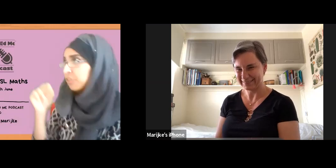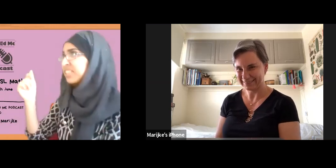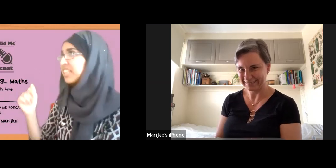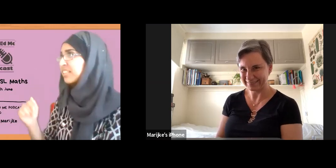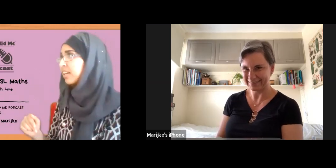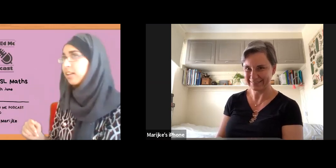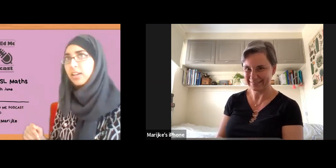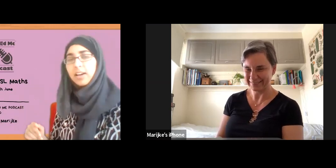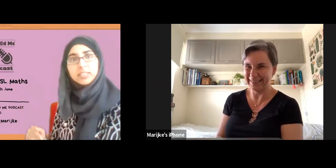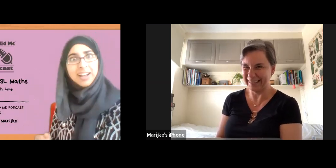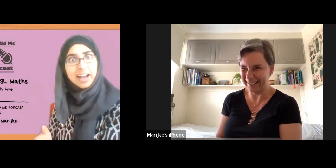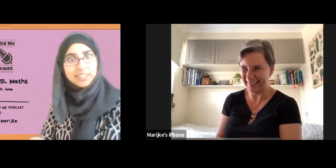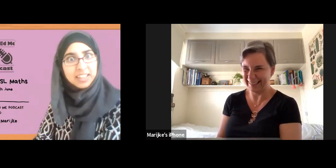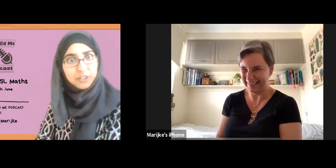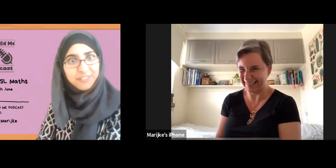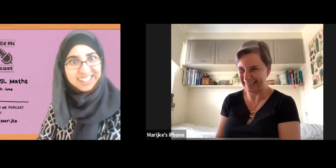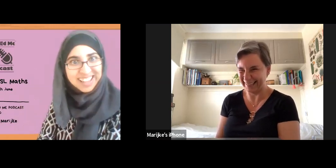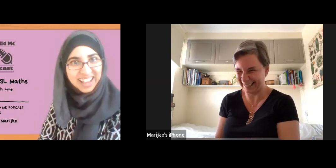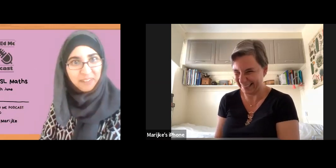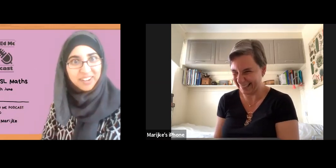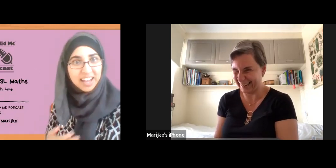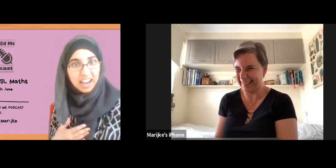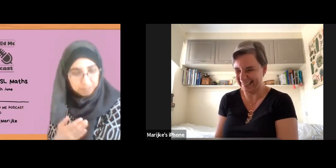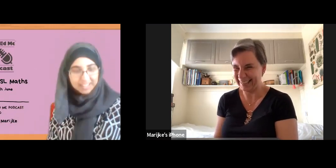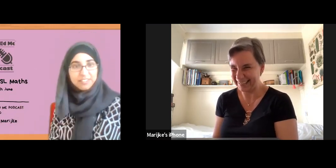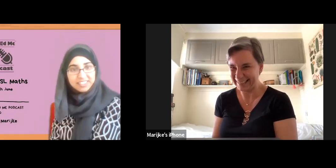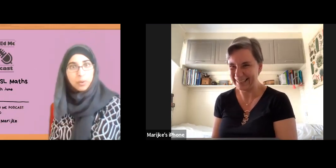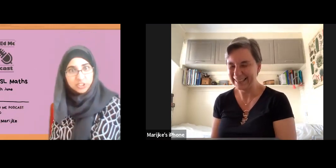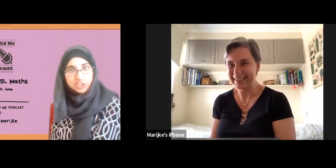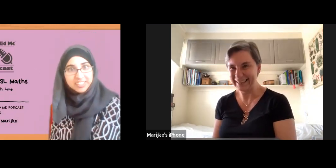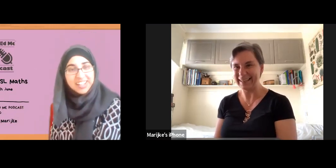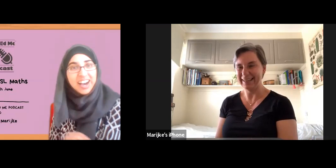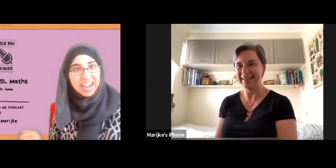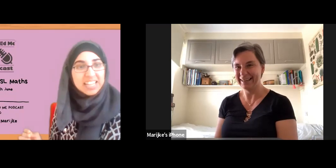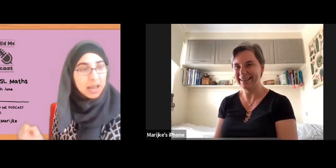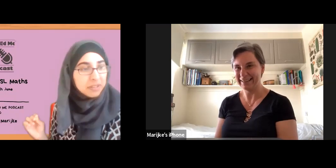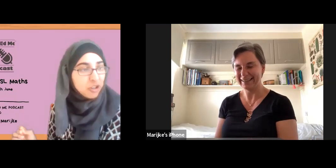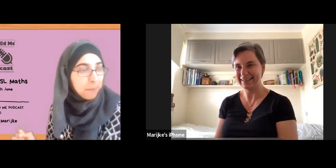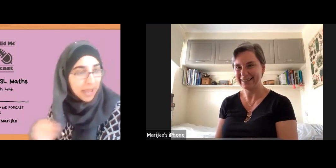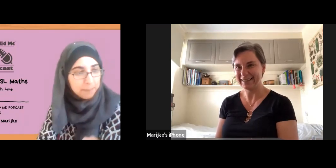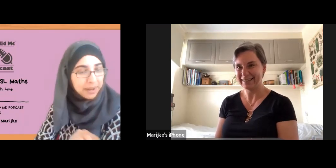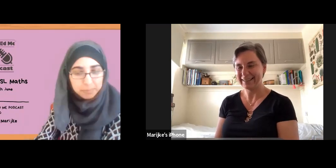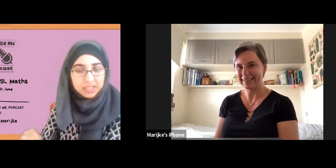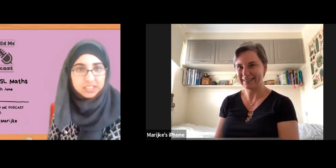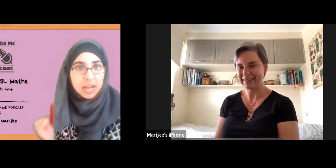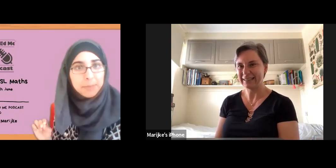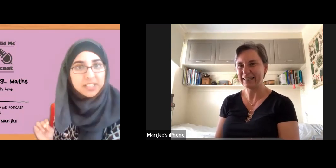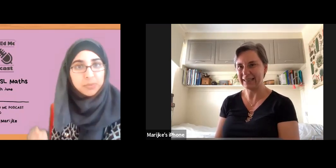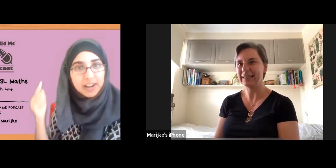is the answer. I was like, how did you figure that out? I've barely read the question. Yeah. I'm a sort of pen and paper type of person where I have